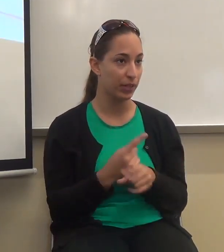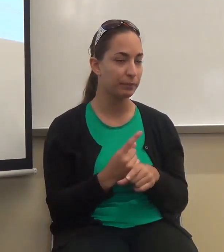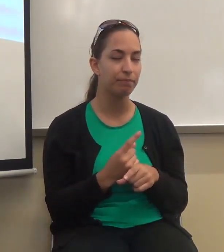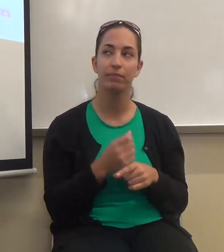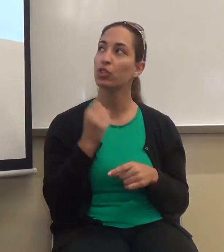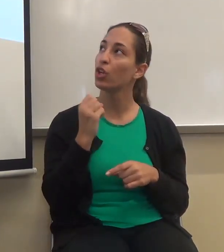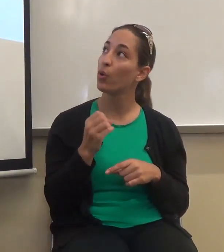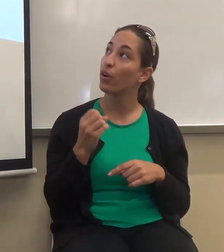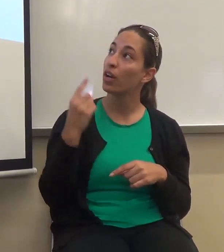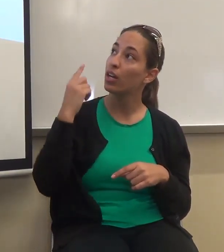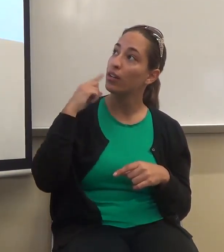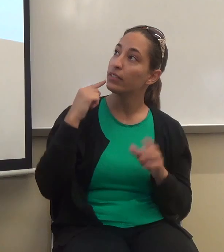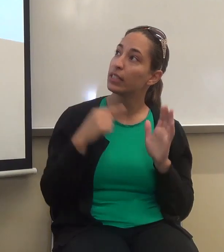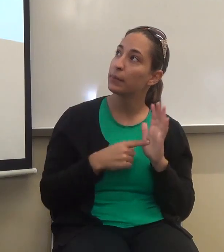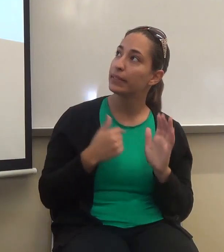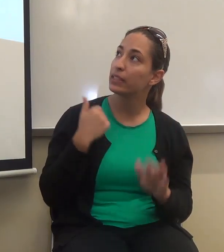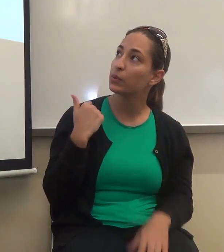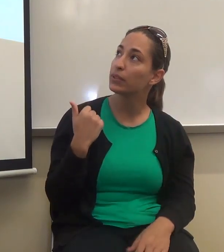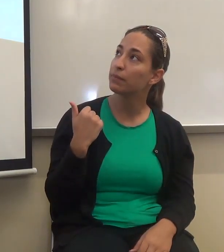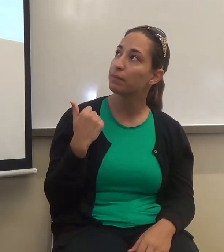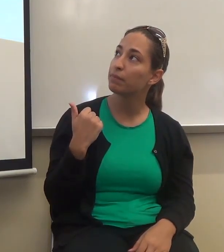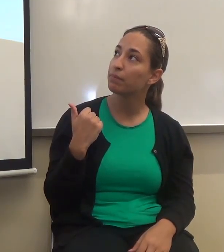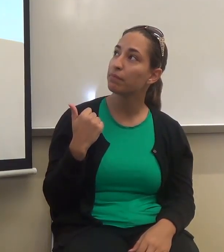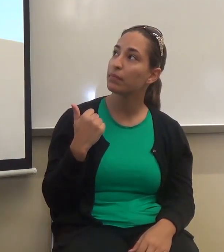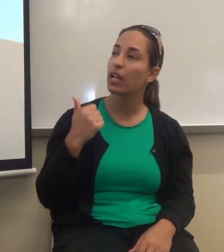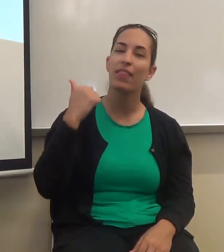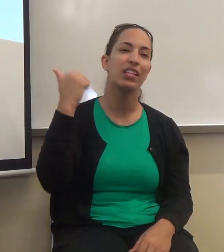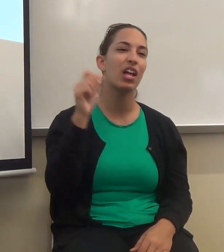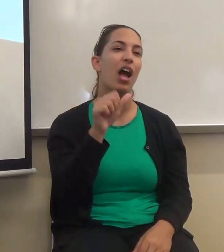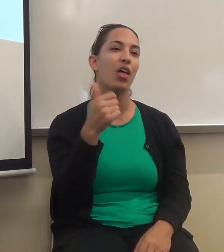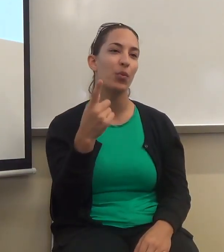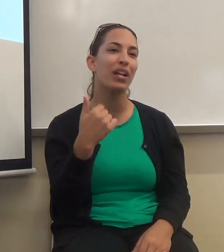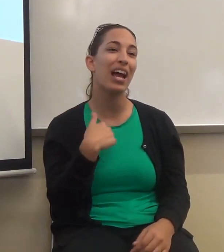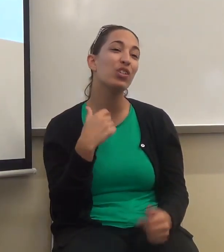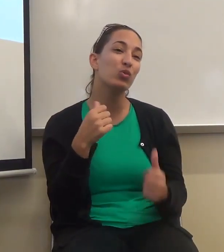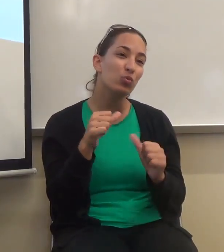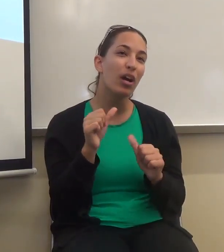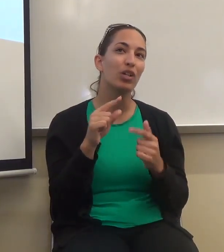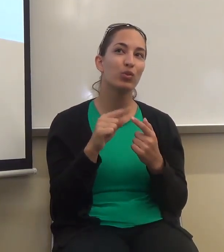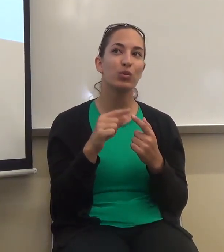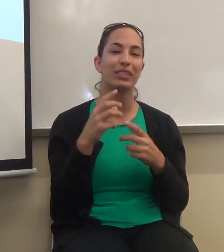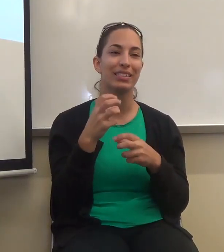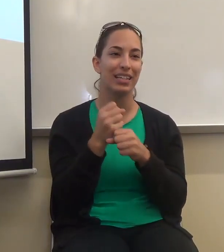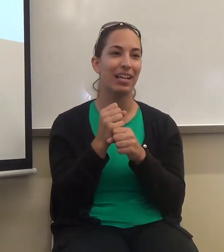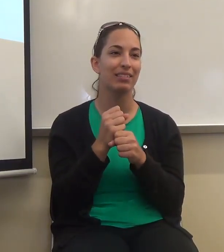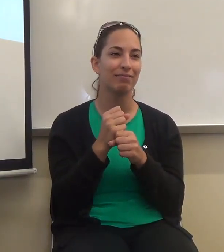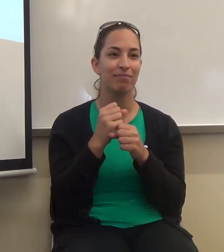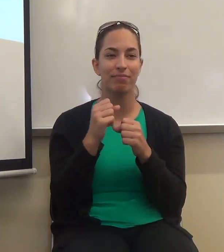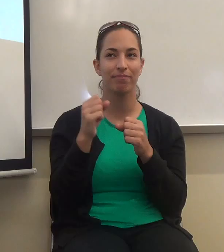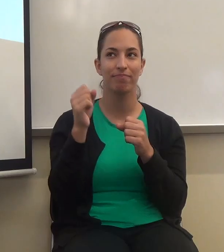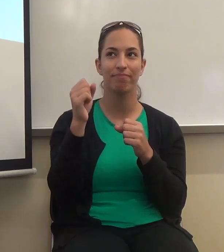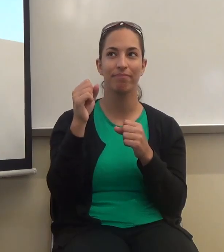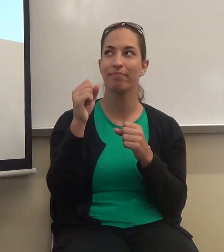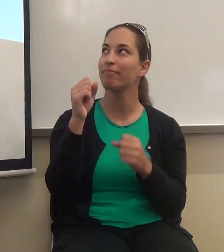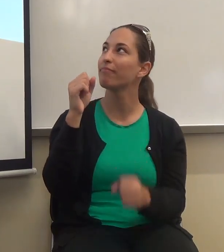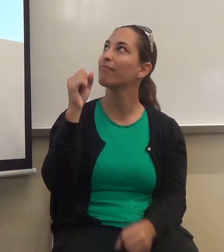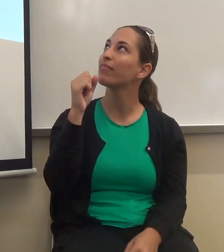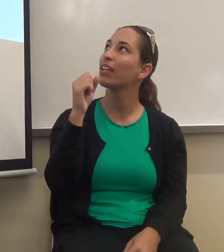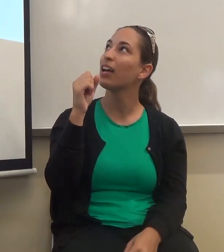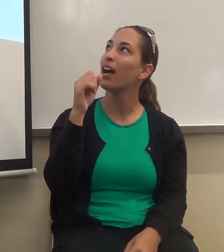this one, and this is another one of these where I tried to get a highlight on here, but it